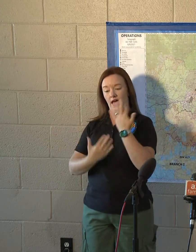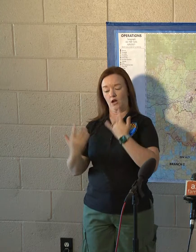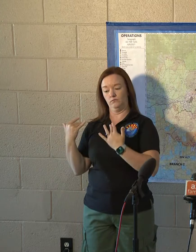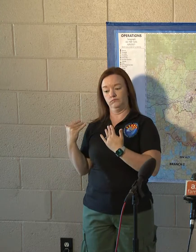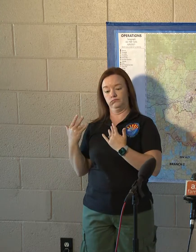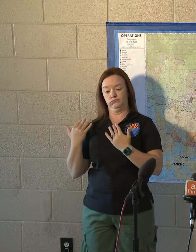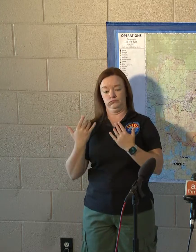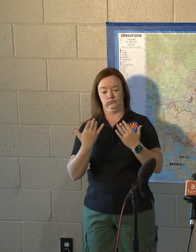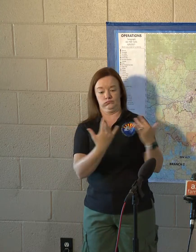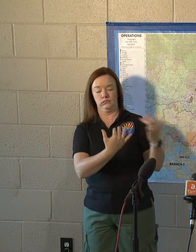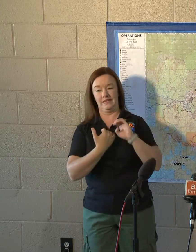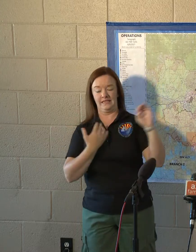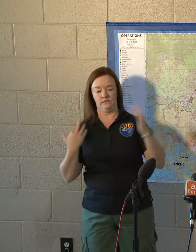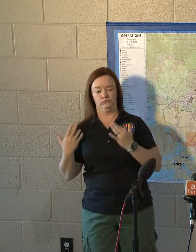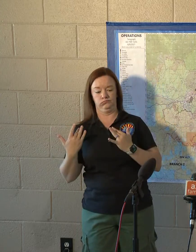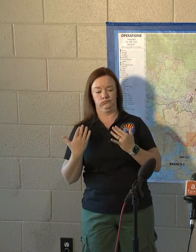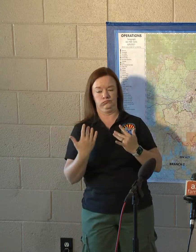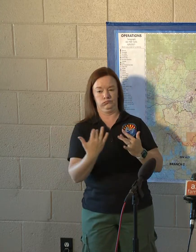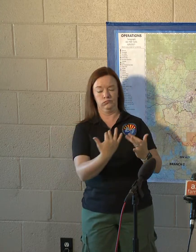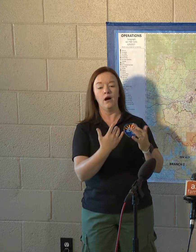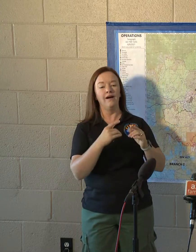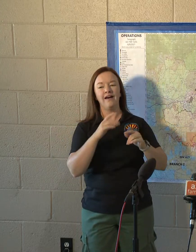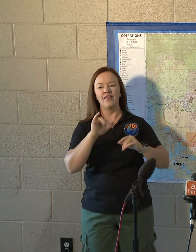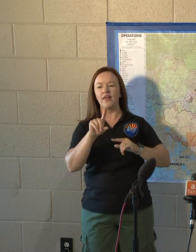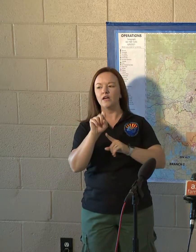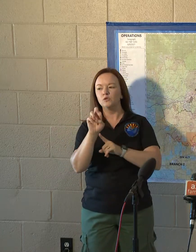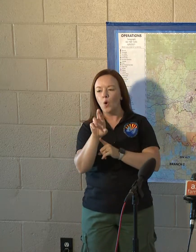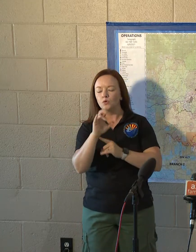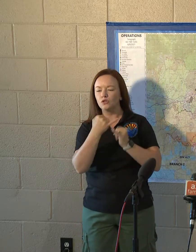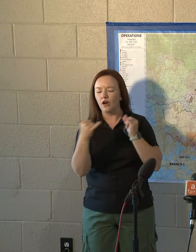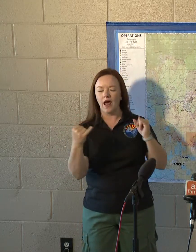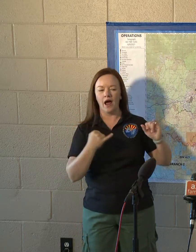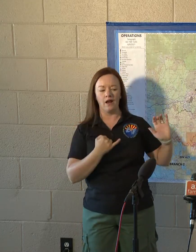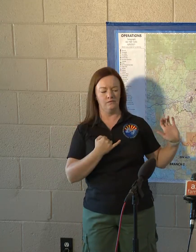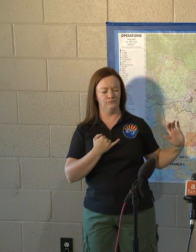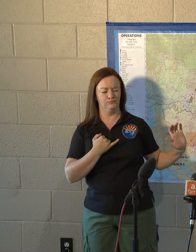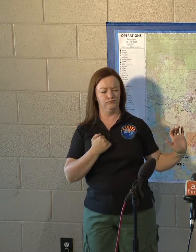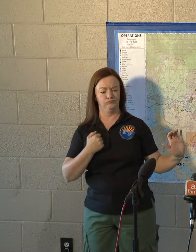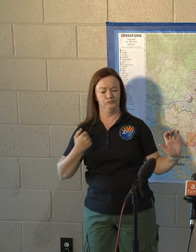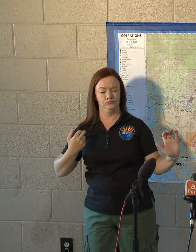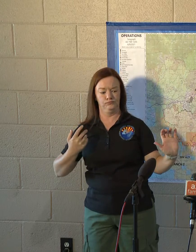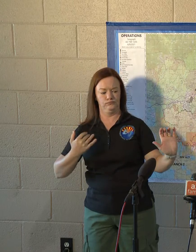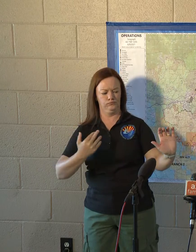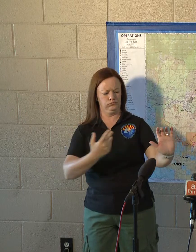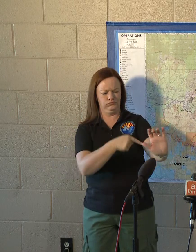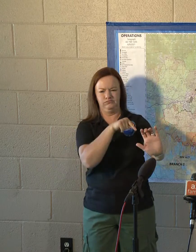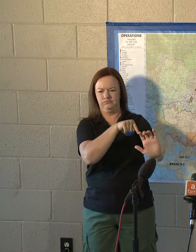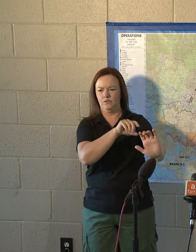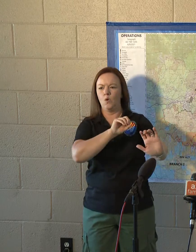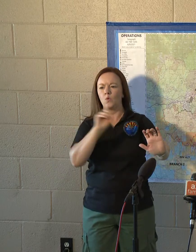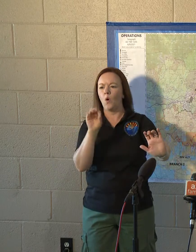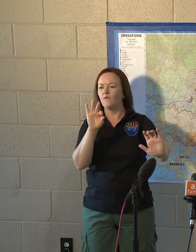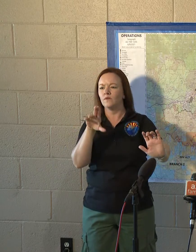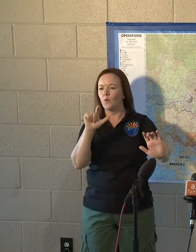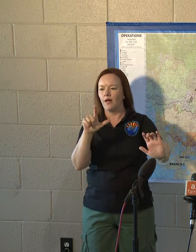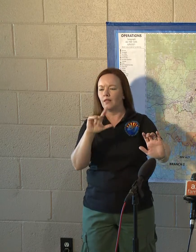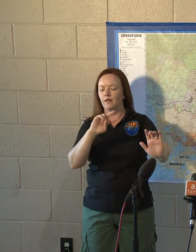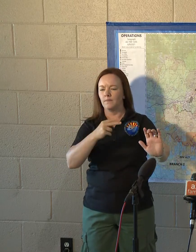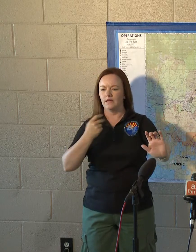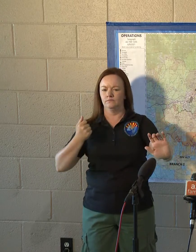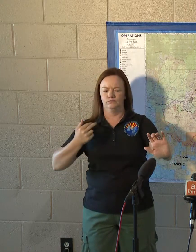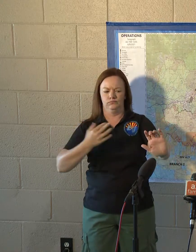it's moving to the east. So you're looking at dozers, perhaps motor graders. There's a lot of engines in